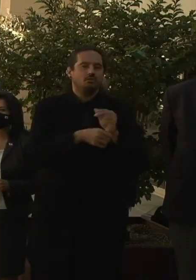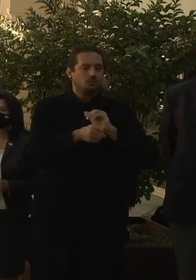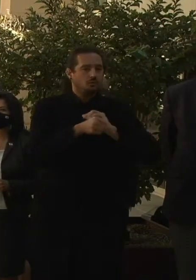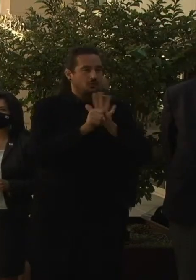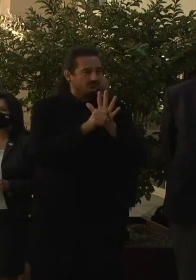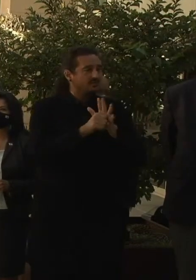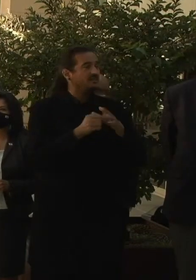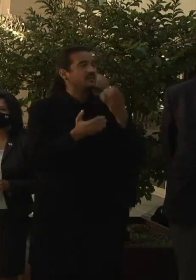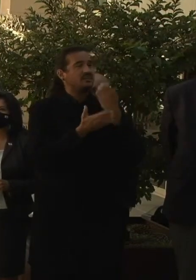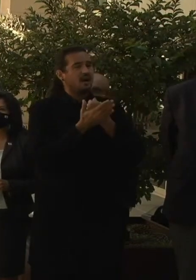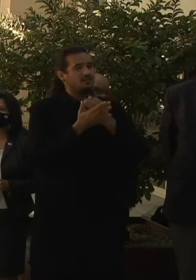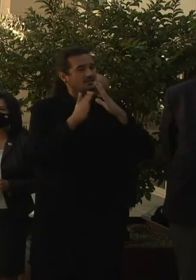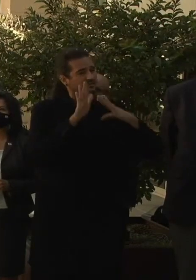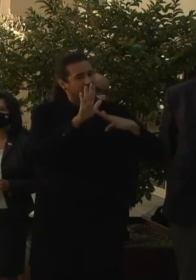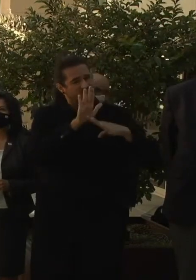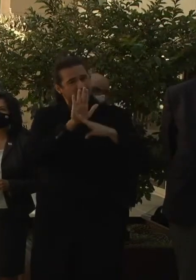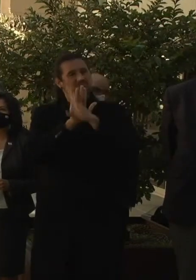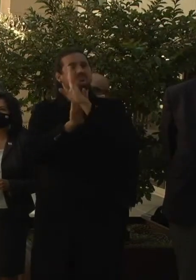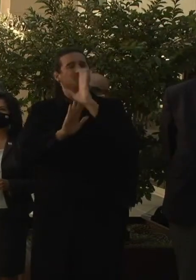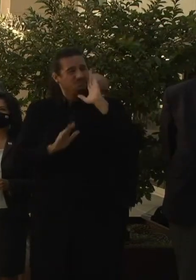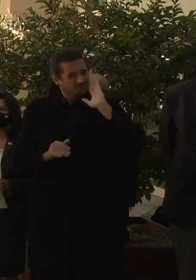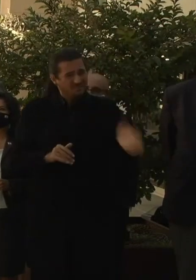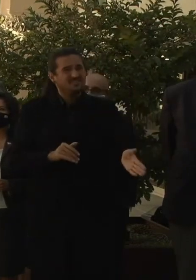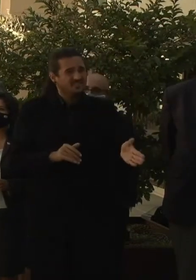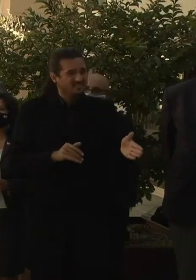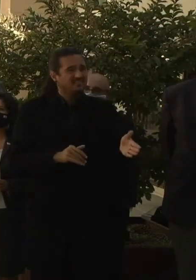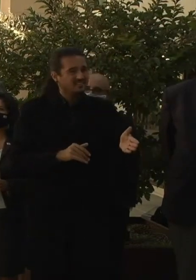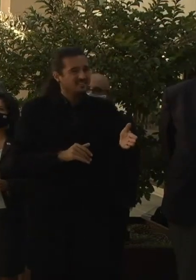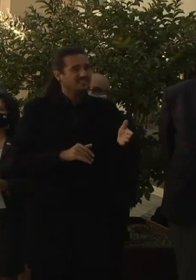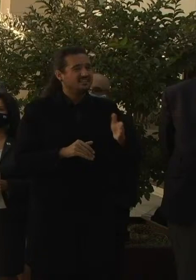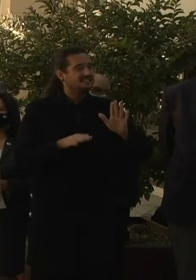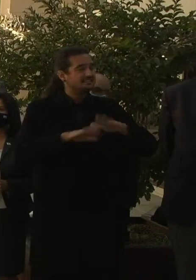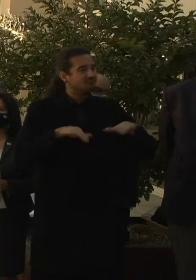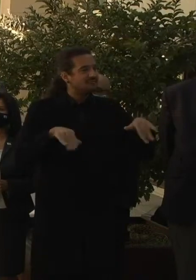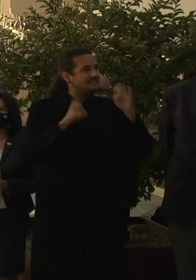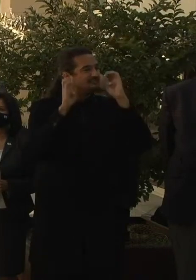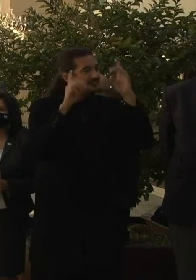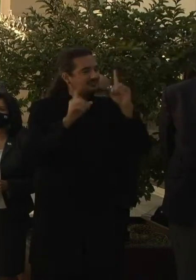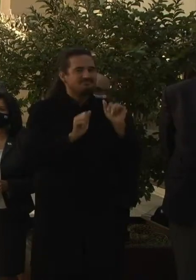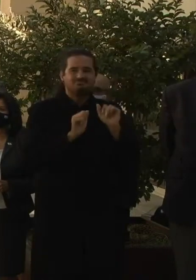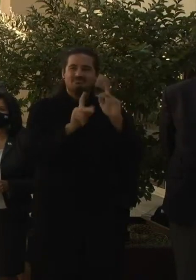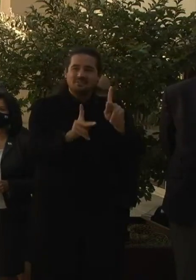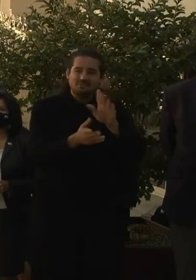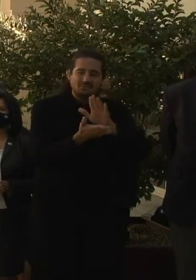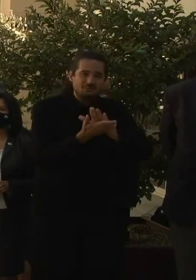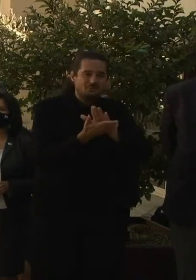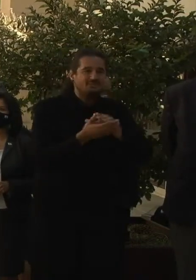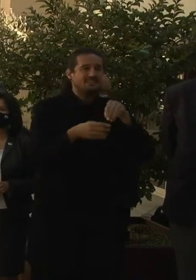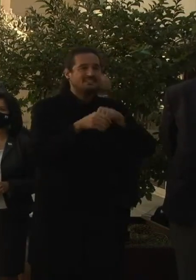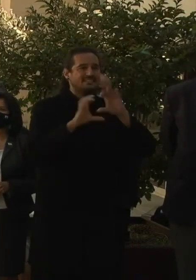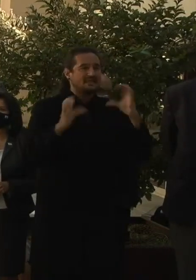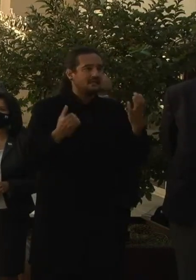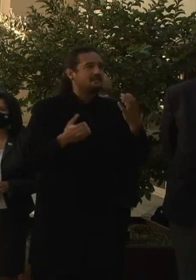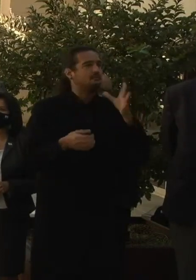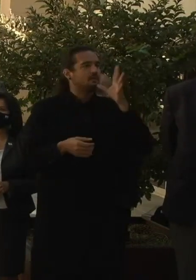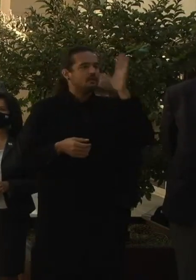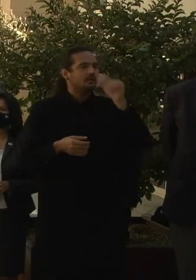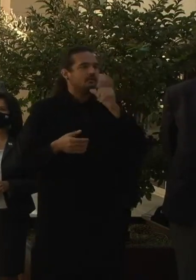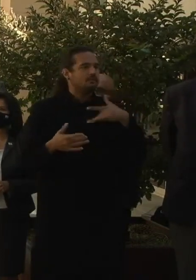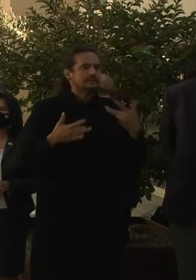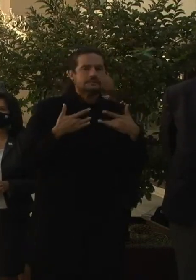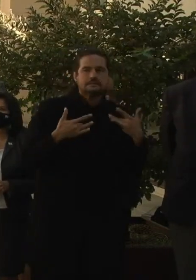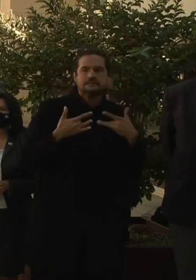kids educated in person without any consideration of their health risks and